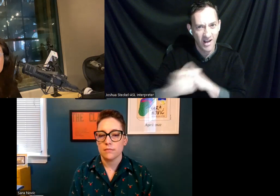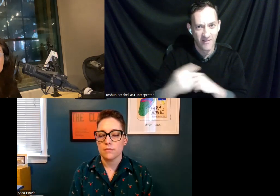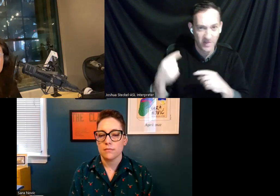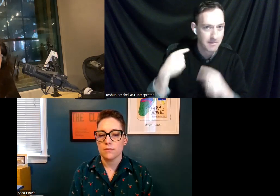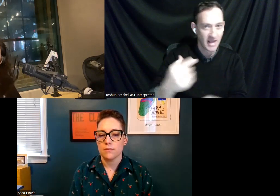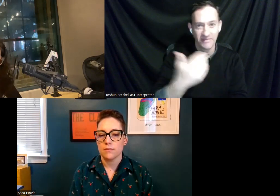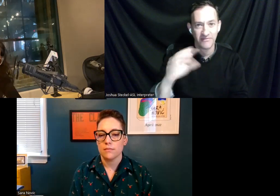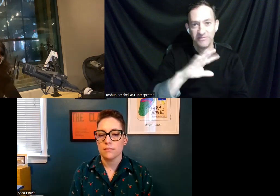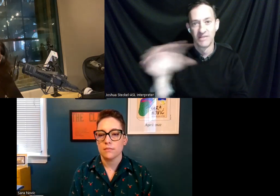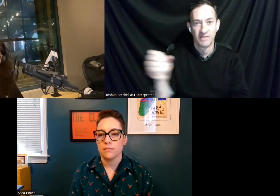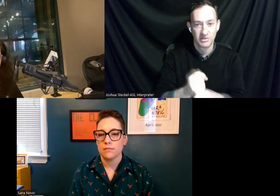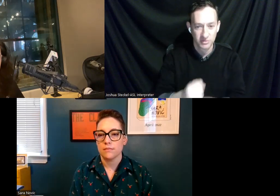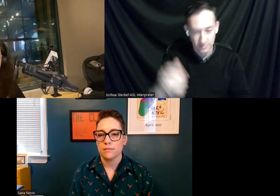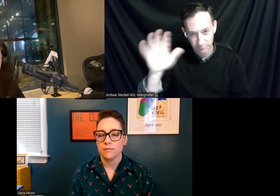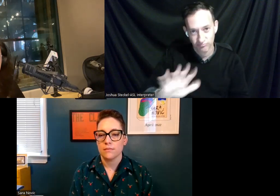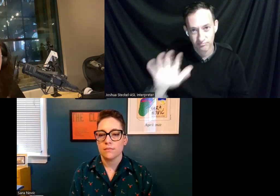so years?